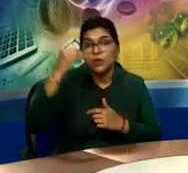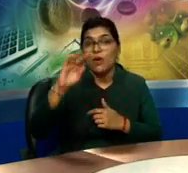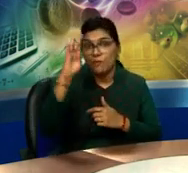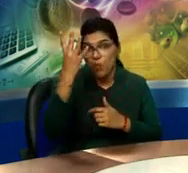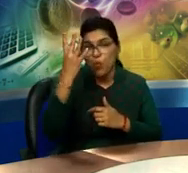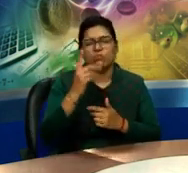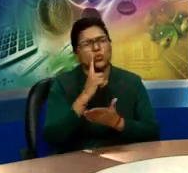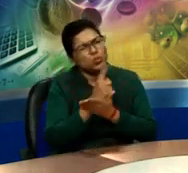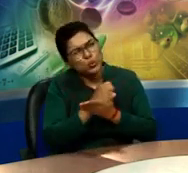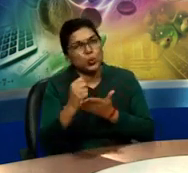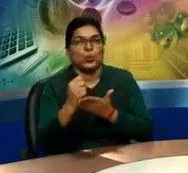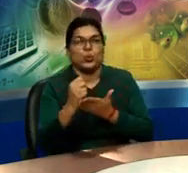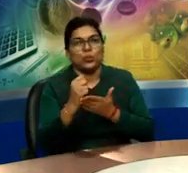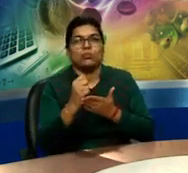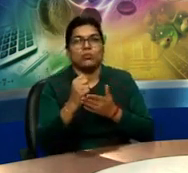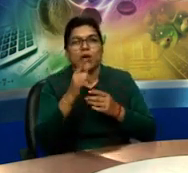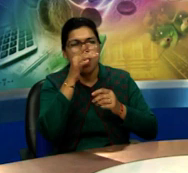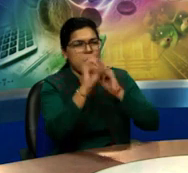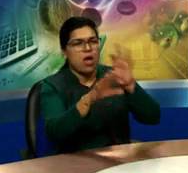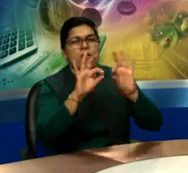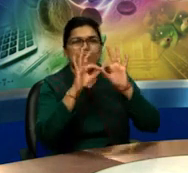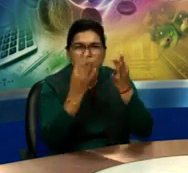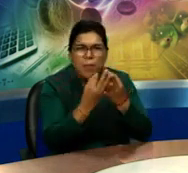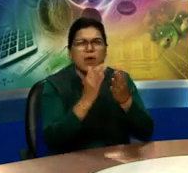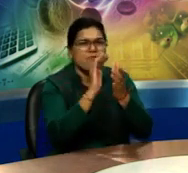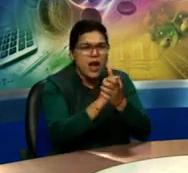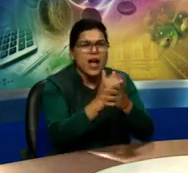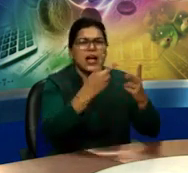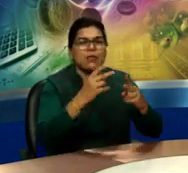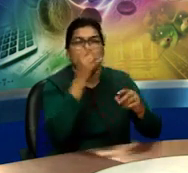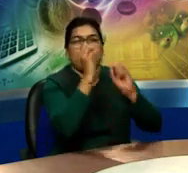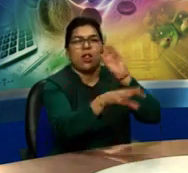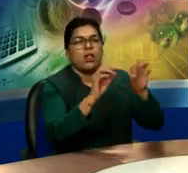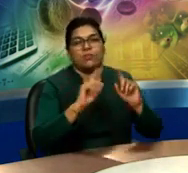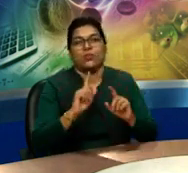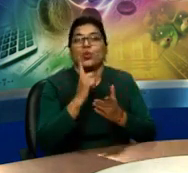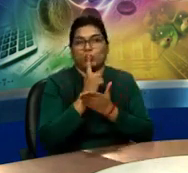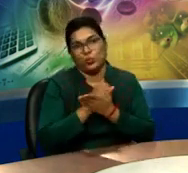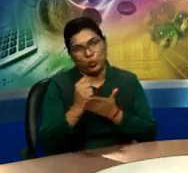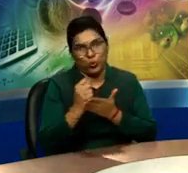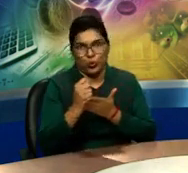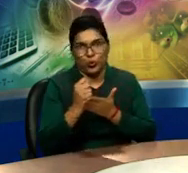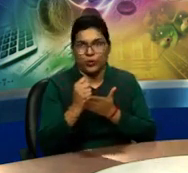the fourth point explains the truthfulness as a general ethic.